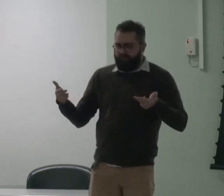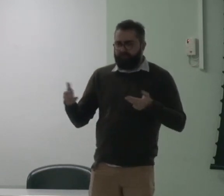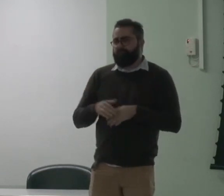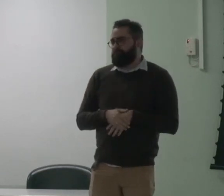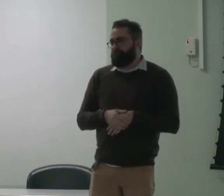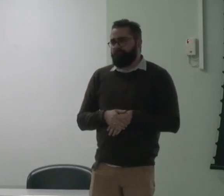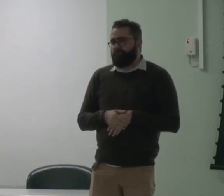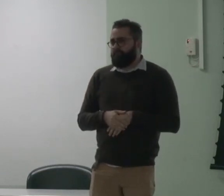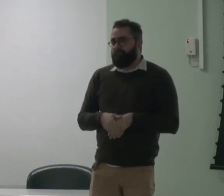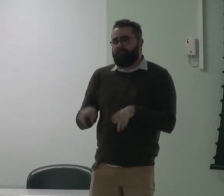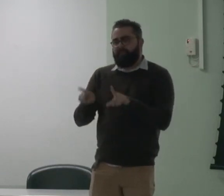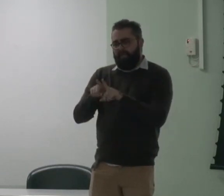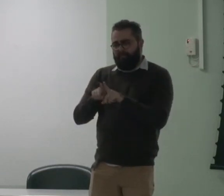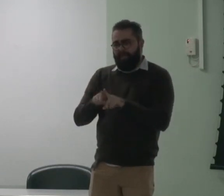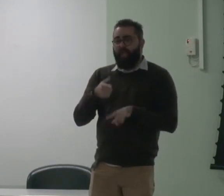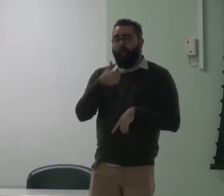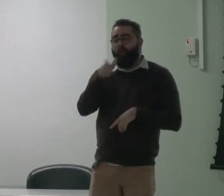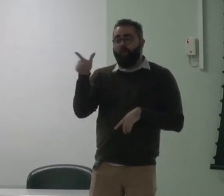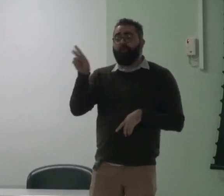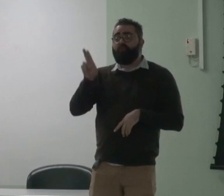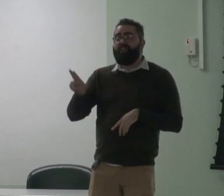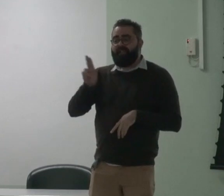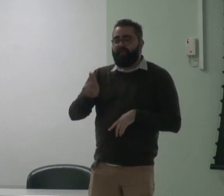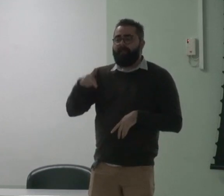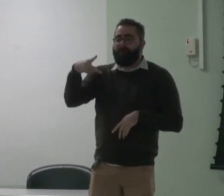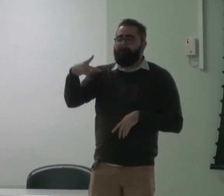another University of Pennsylvania,